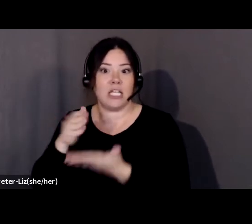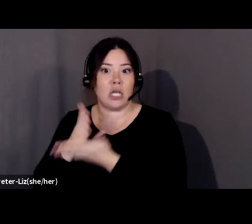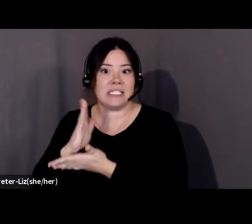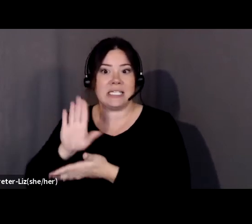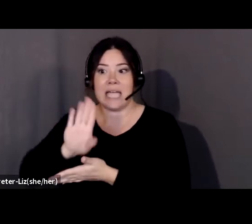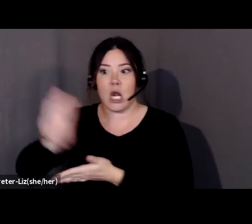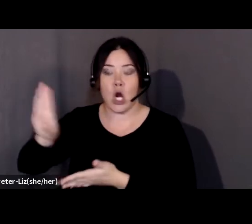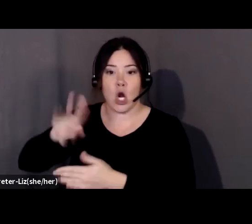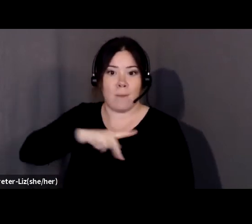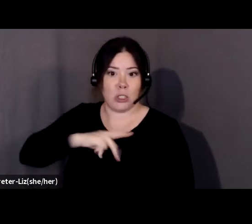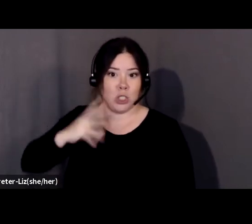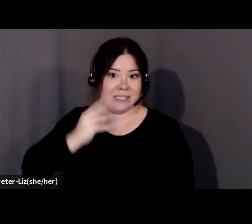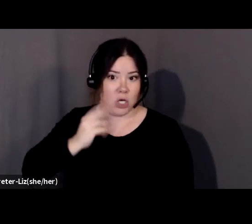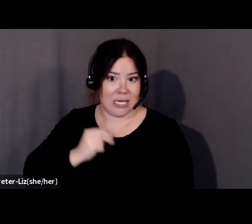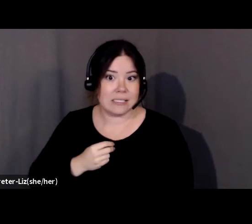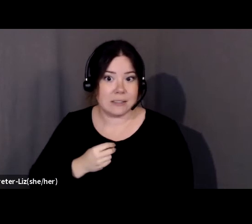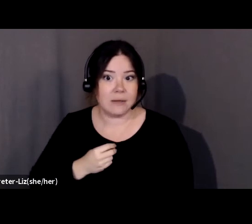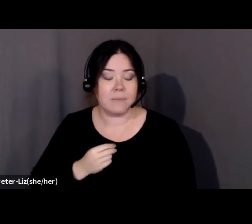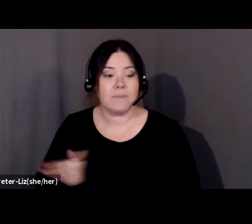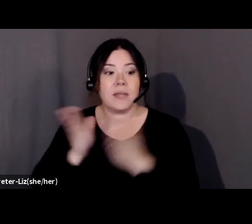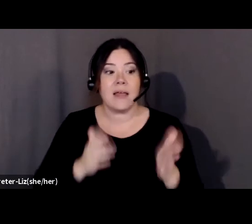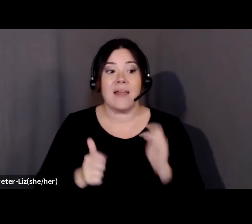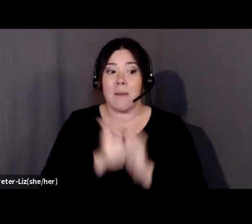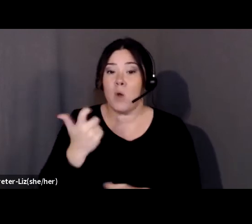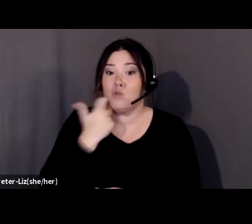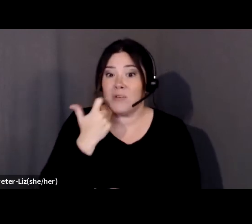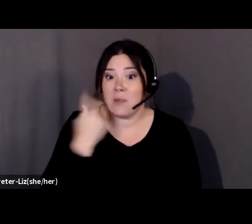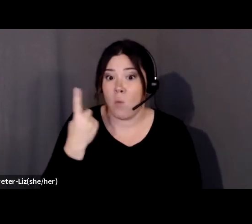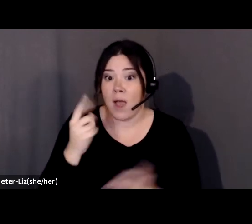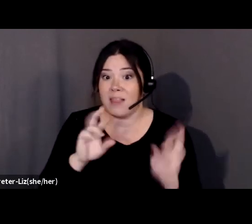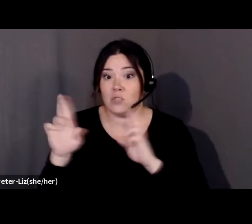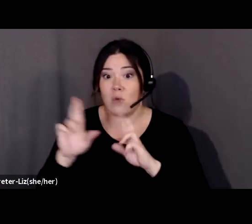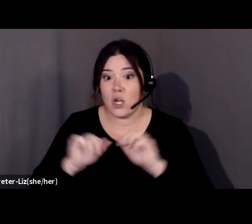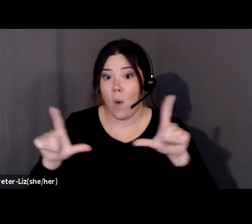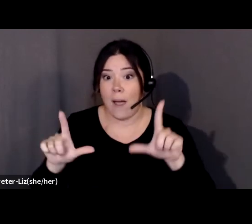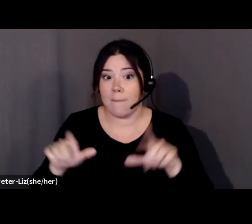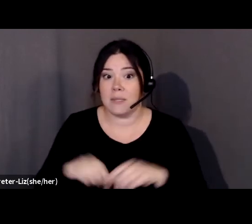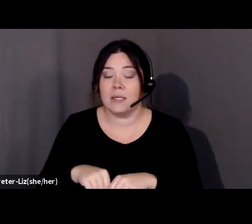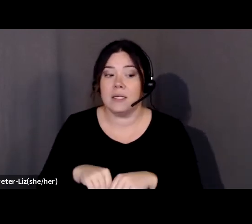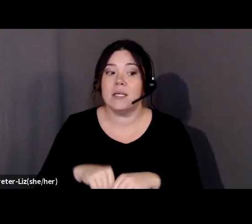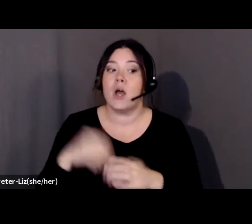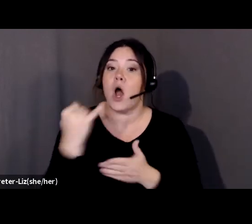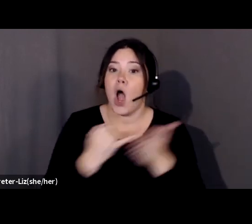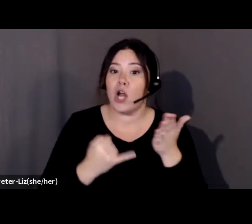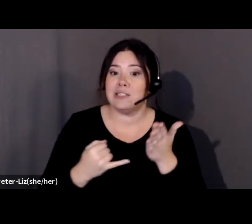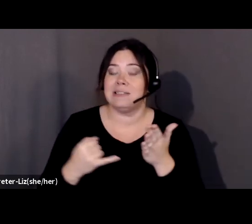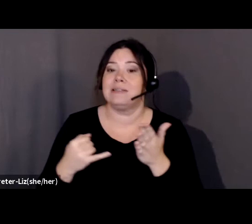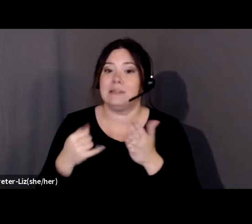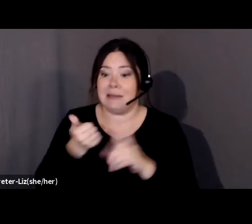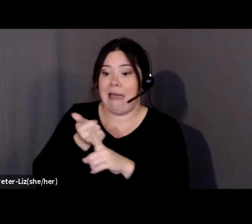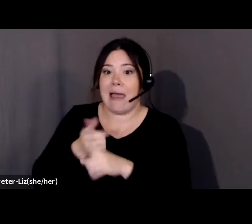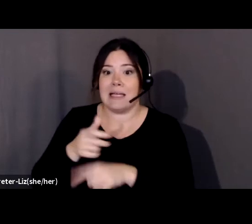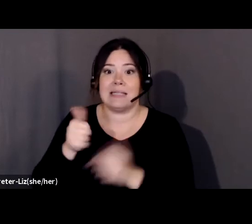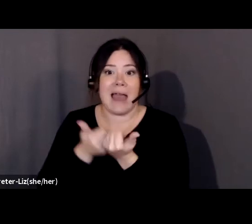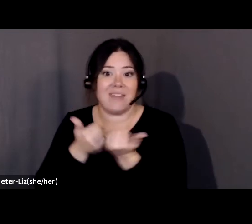then the episode, most recent episode that is about to go up, is the art as advocacy, which is really cool. And so